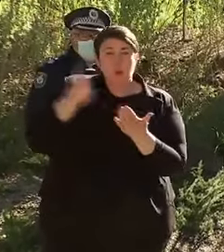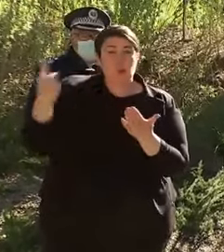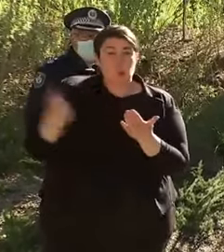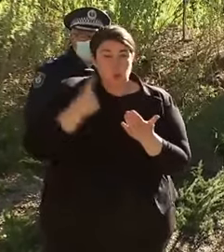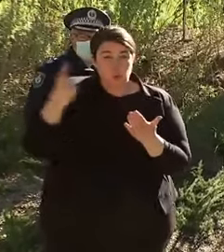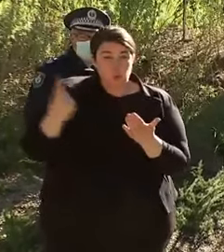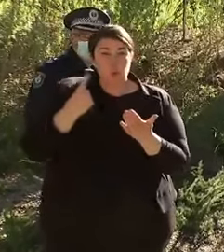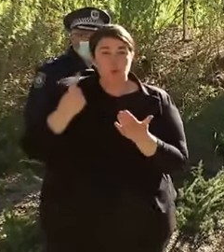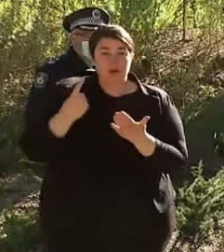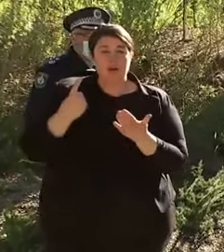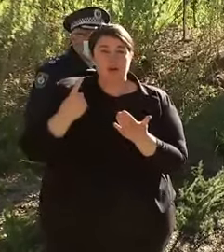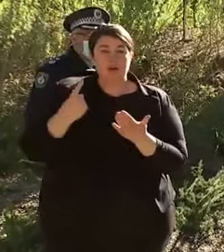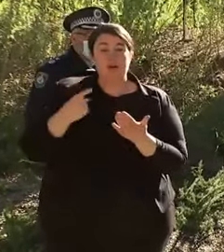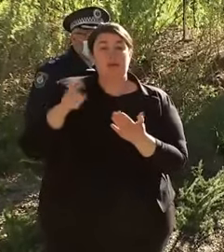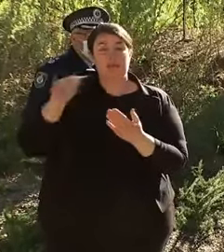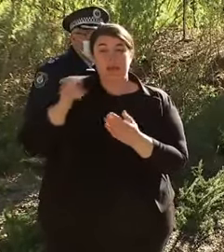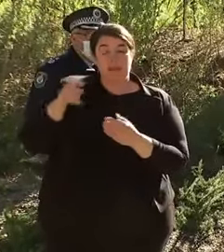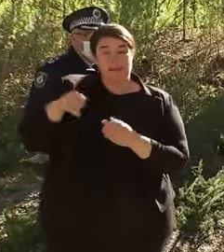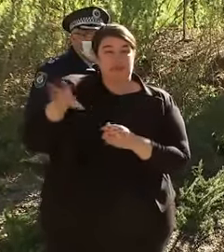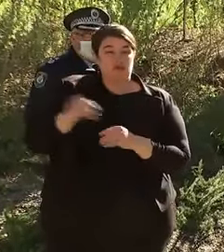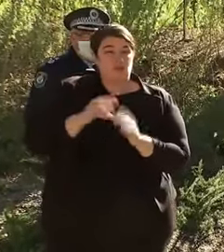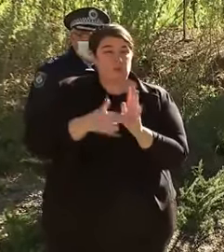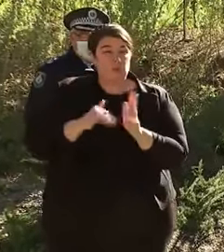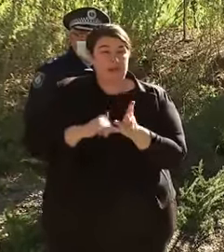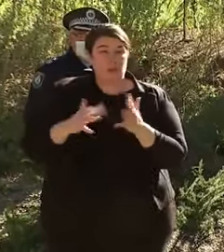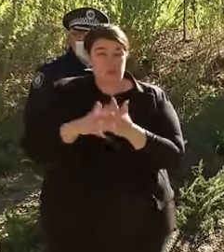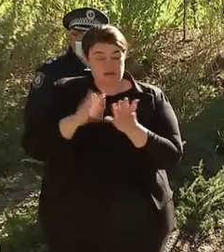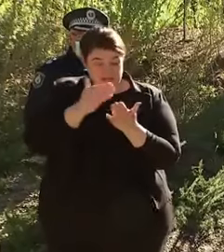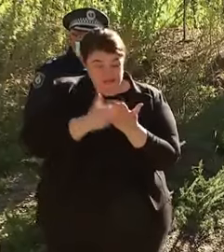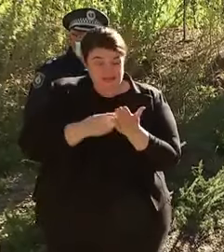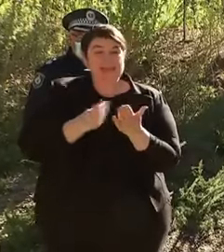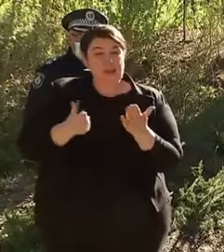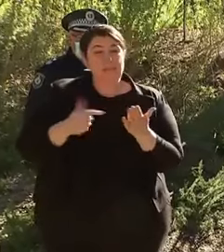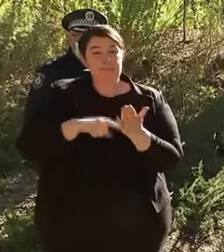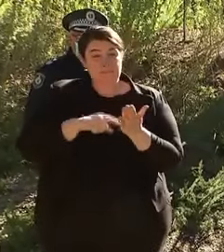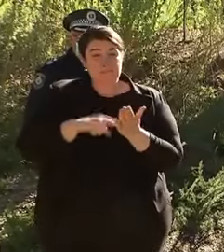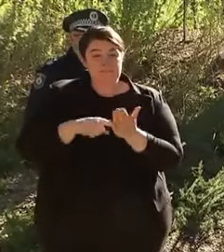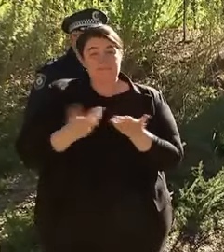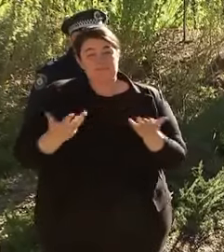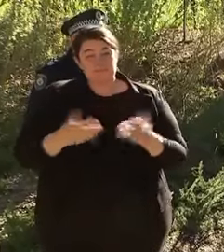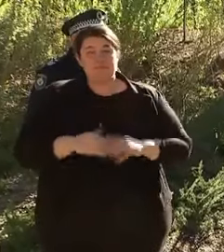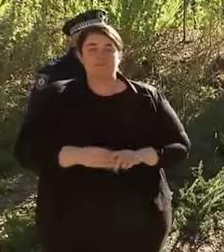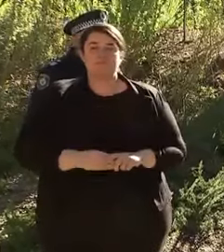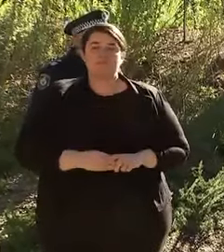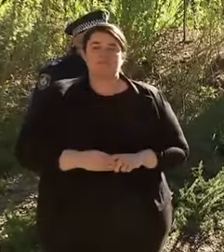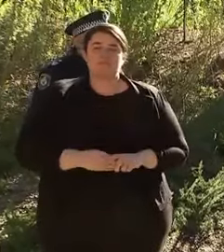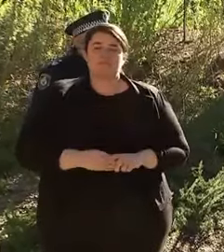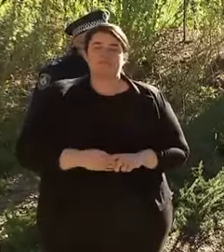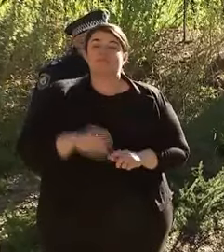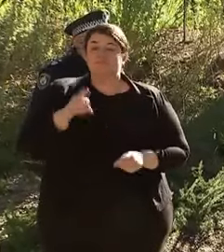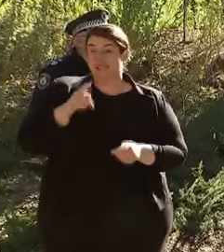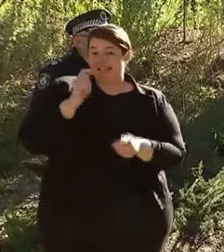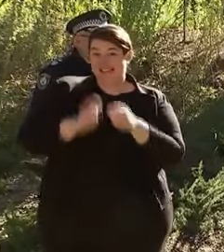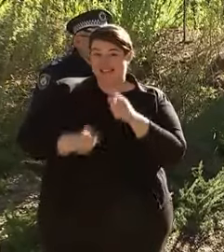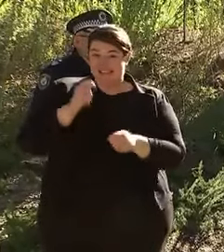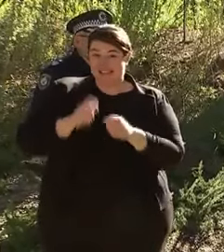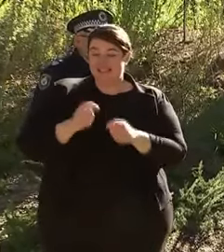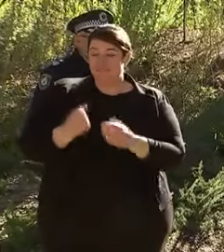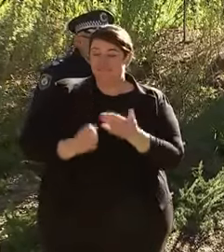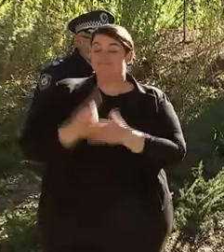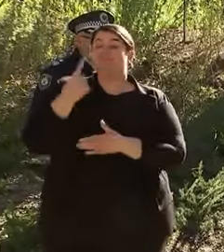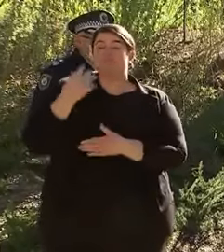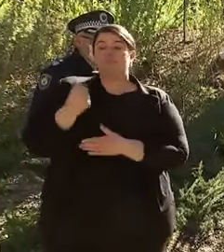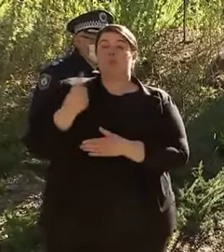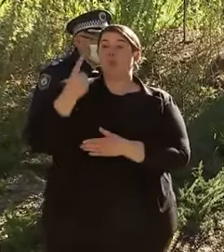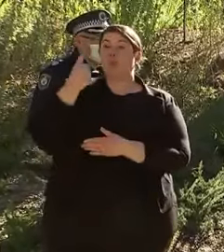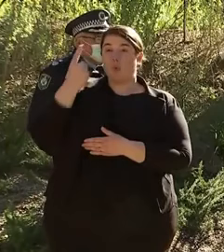that were potentially in New South Wales. A said close contact underwent testing and was positive, so that